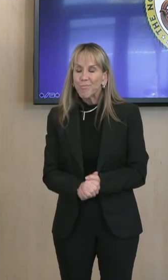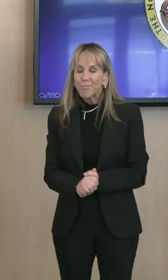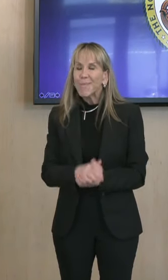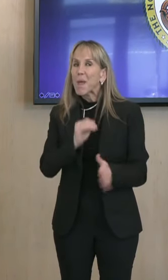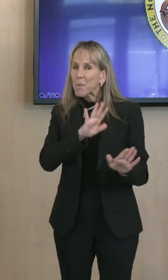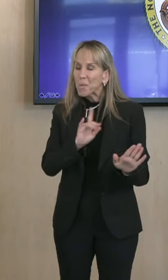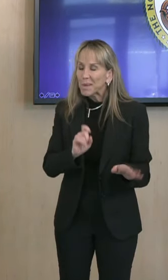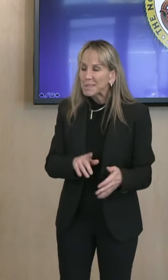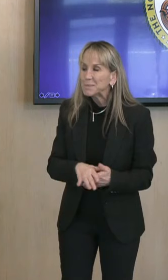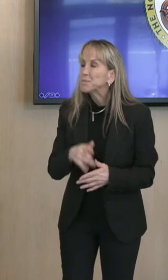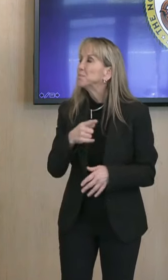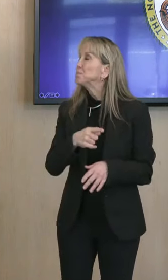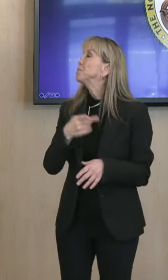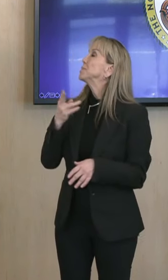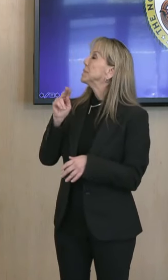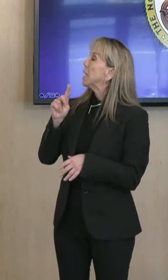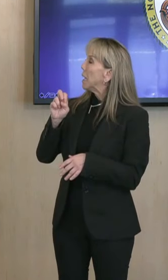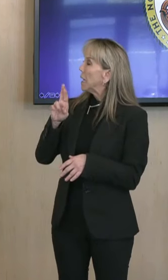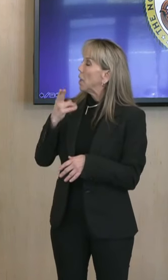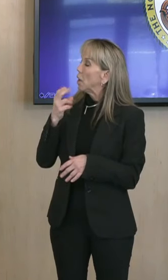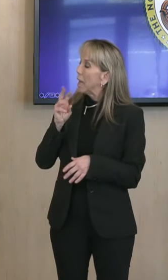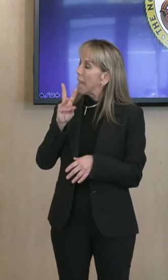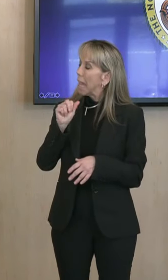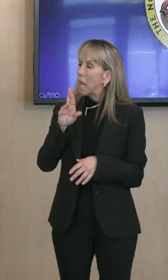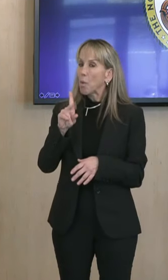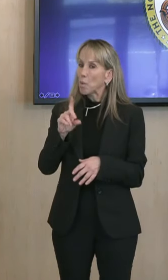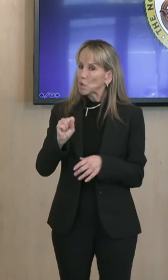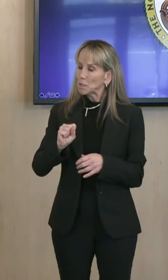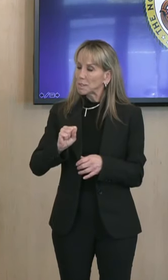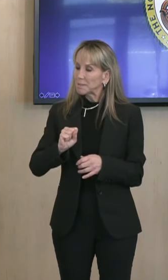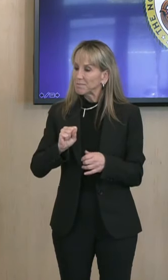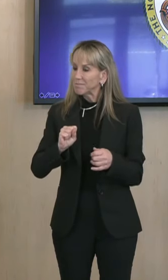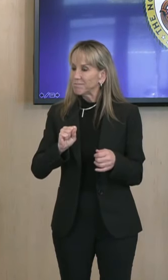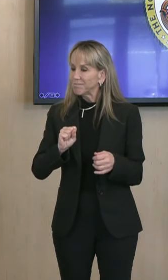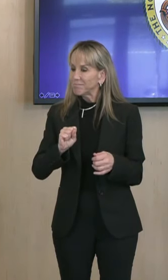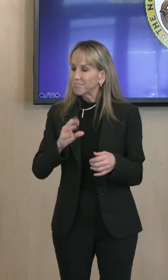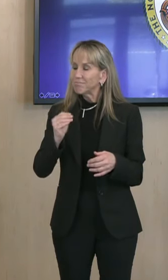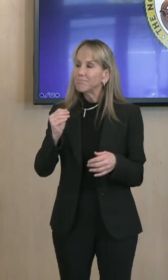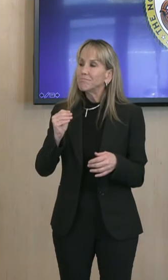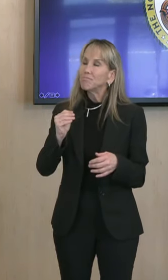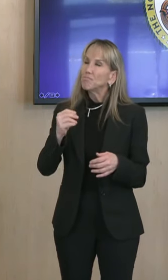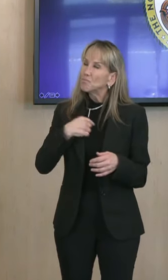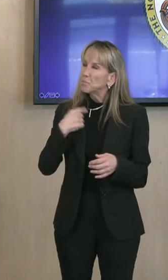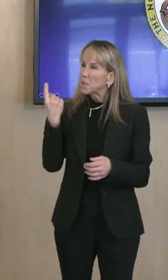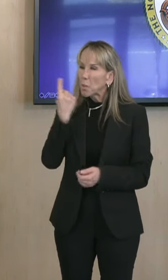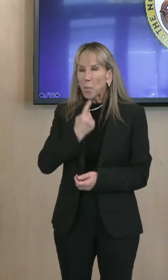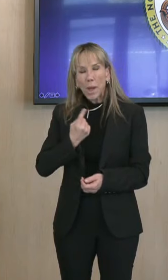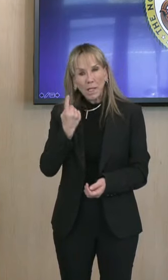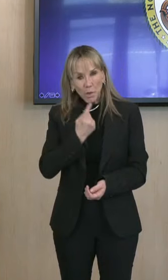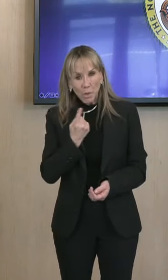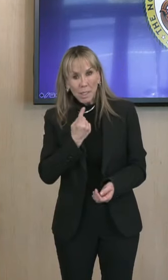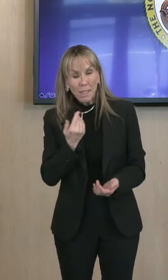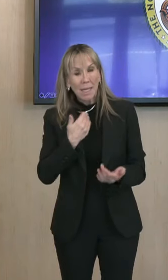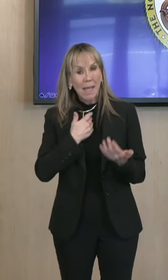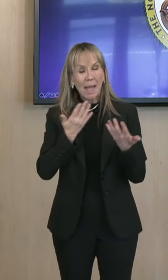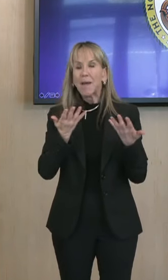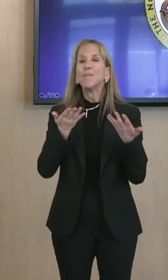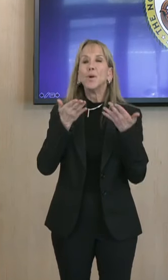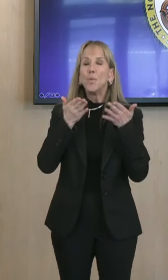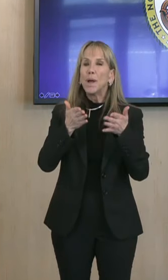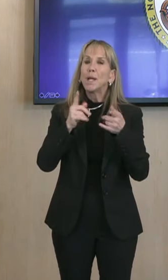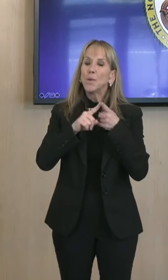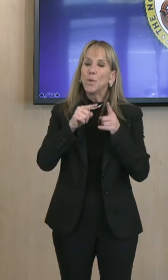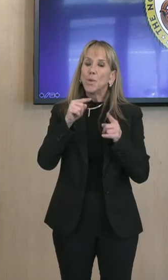And question. Hi, this is Hunter Sowards with KUSI. Oh, yes, ma'am. I was just wondering if there's a way to track the number